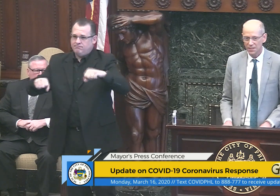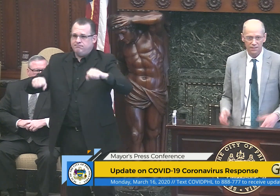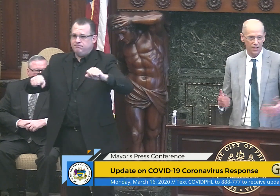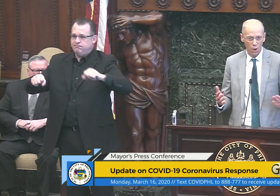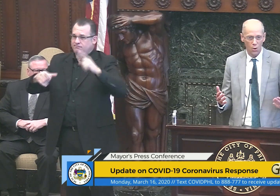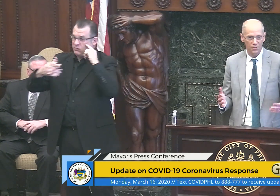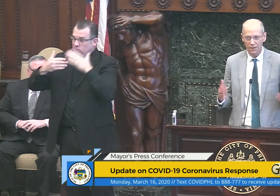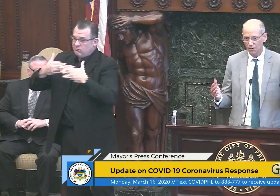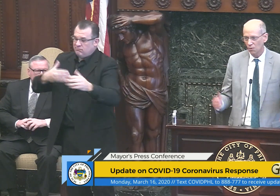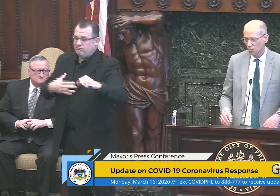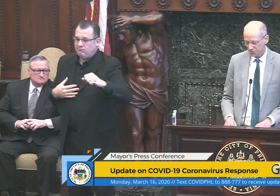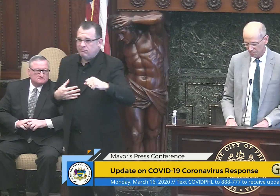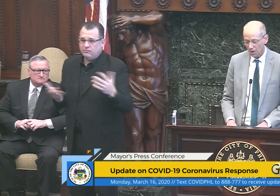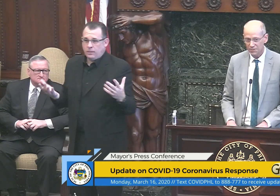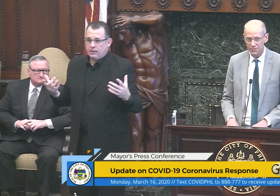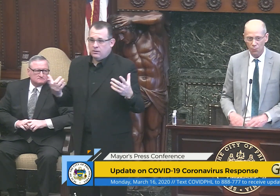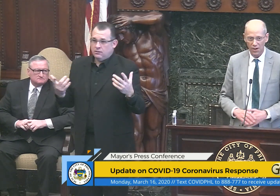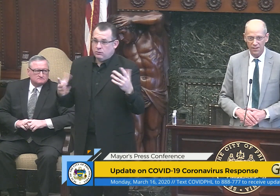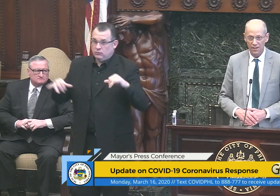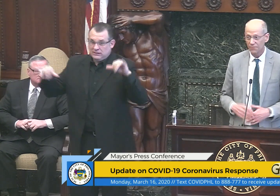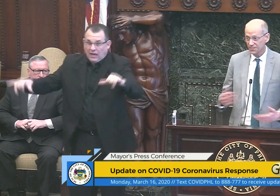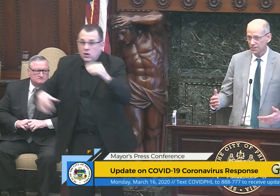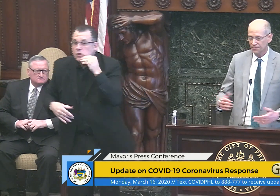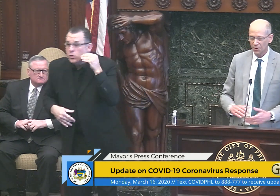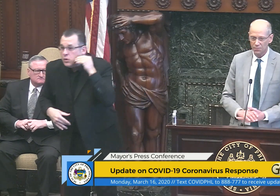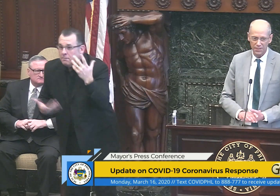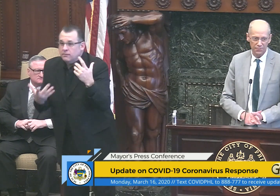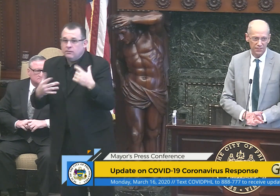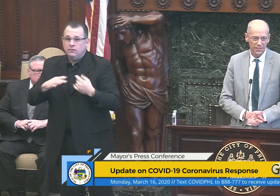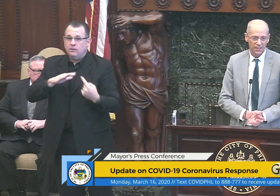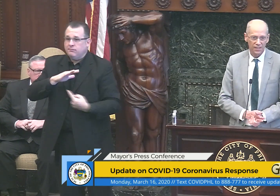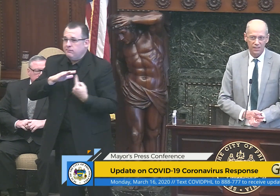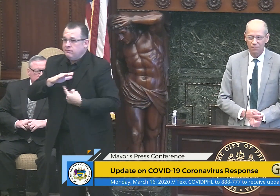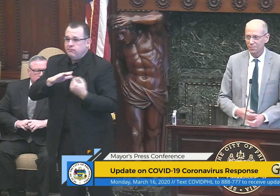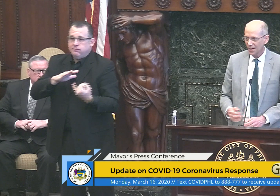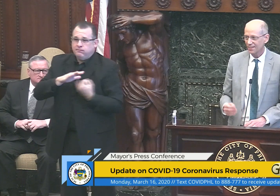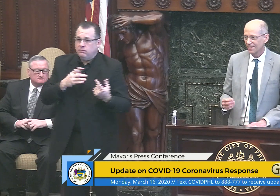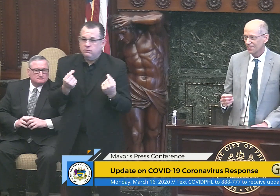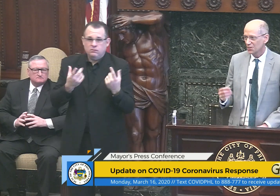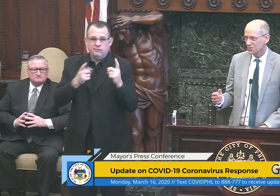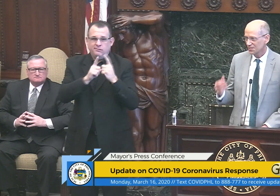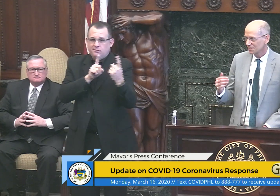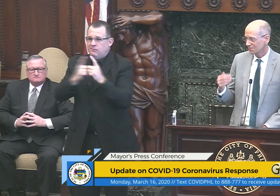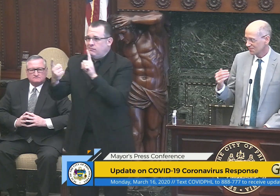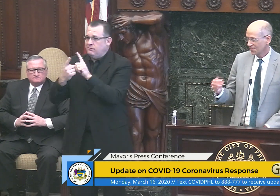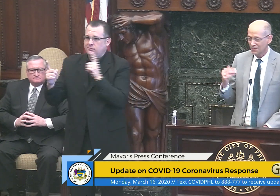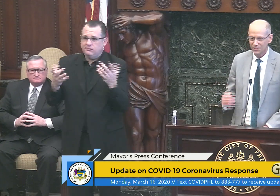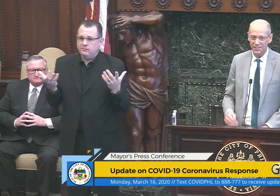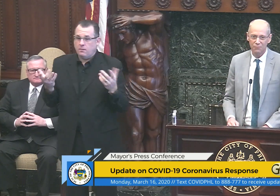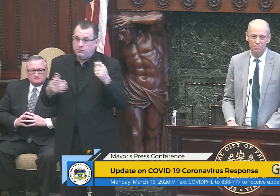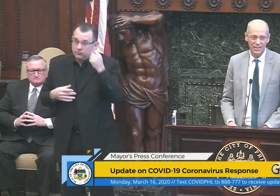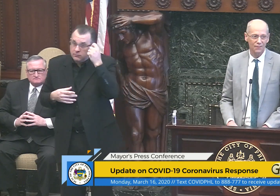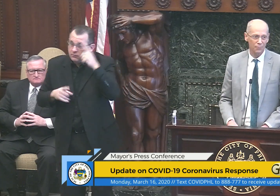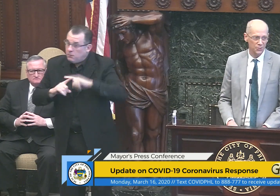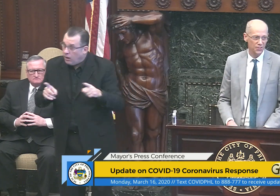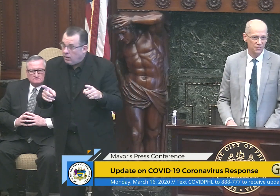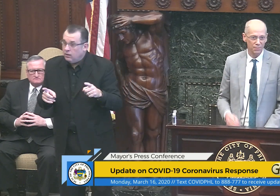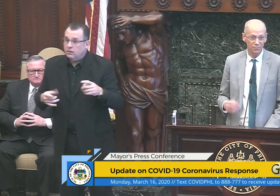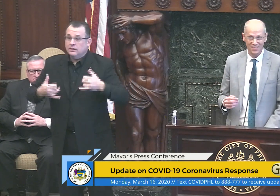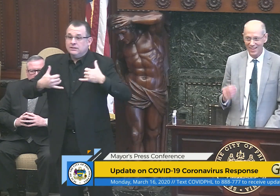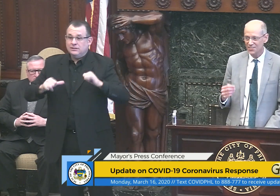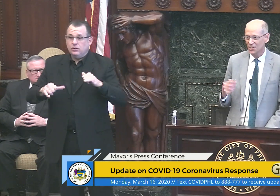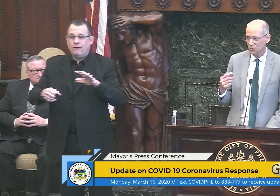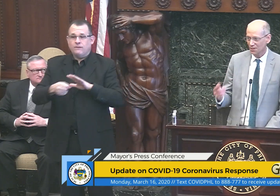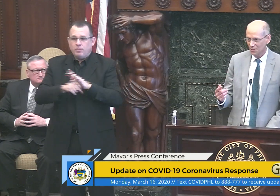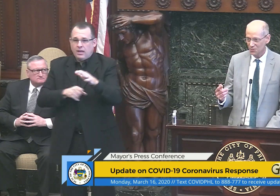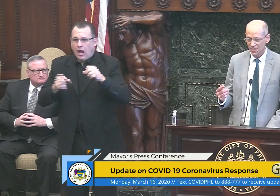going to be at home in our homes or apartments, away physically from other people. But there are still, thankfully, plenty of opportunities for